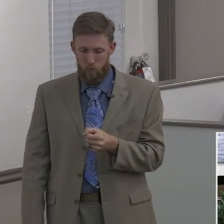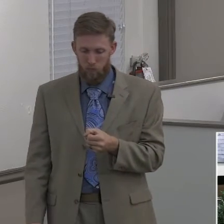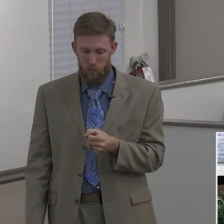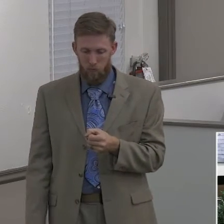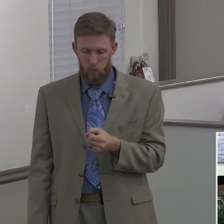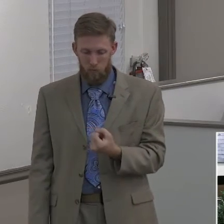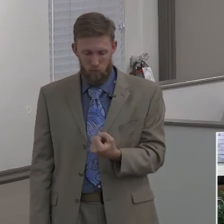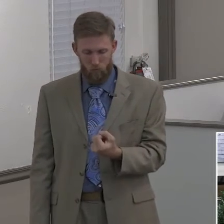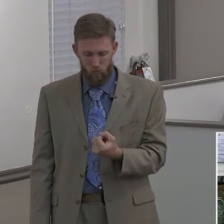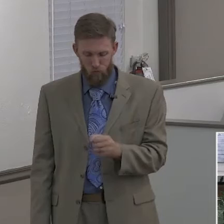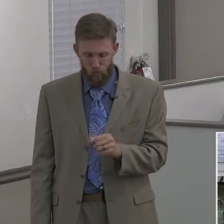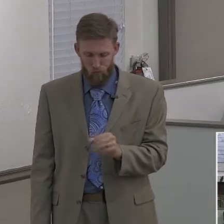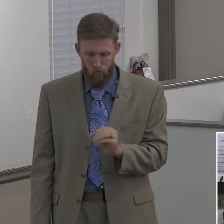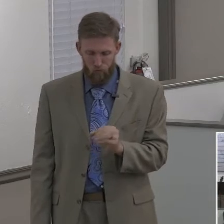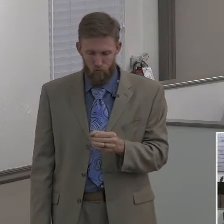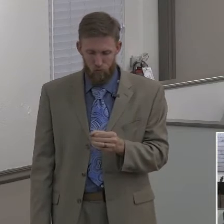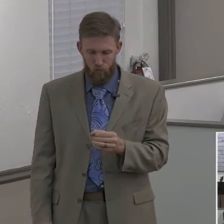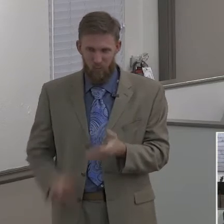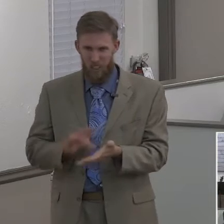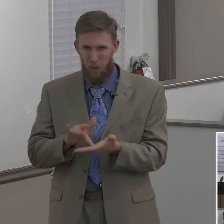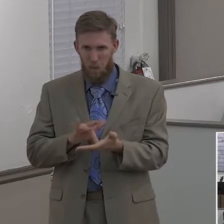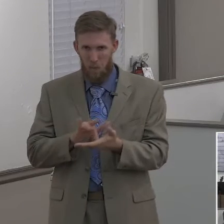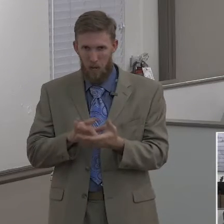So now,